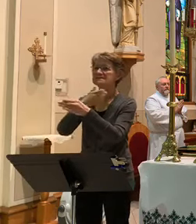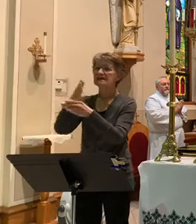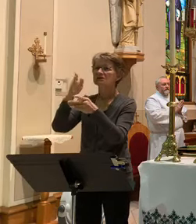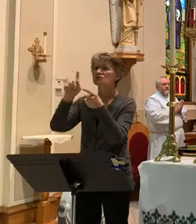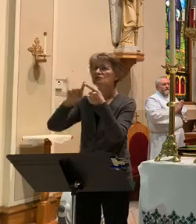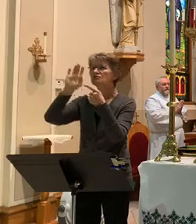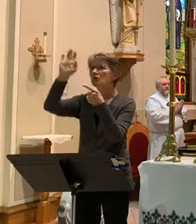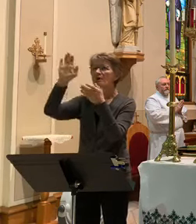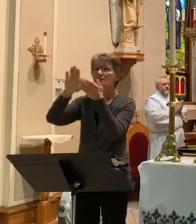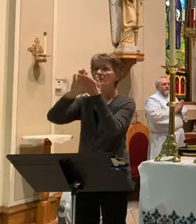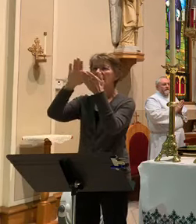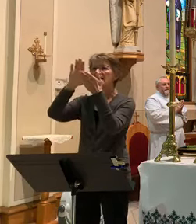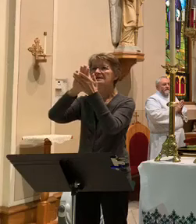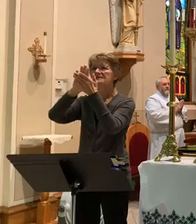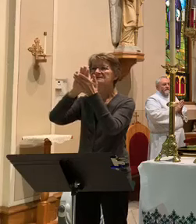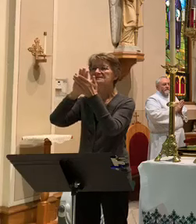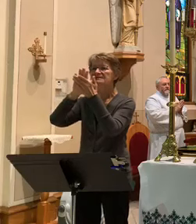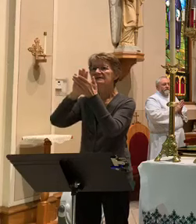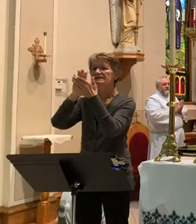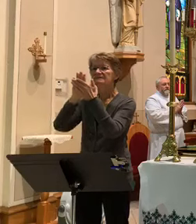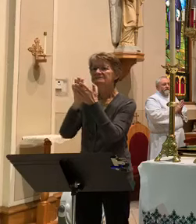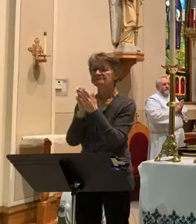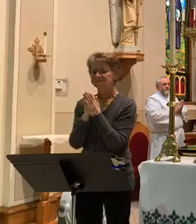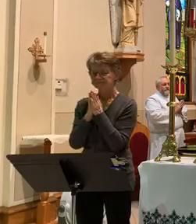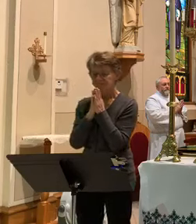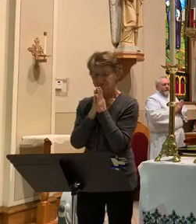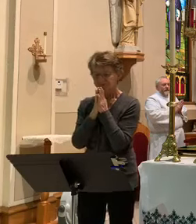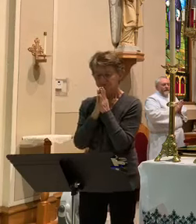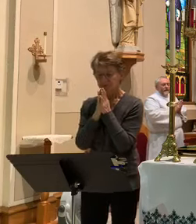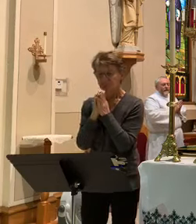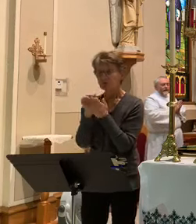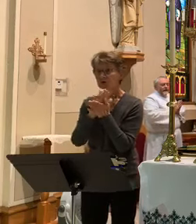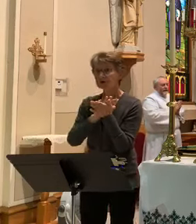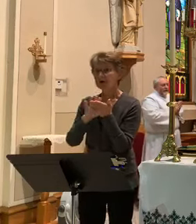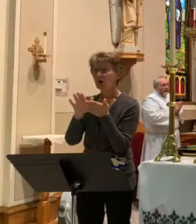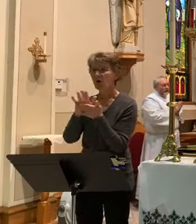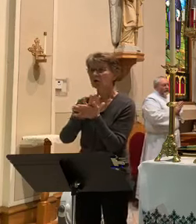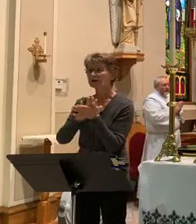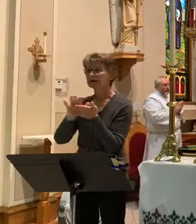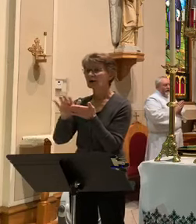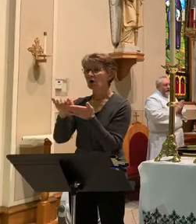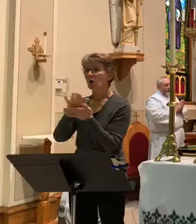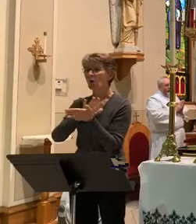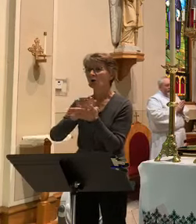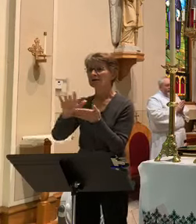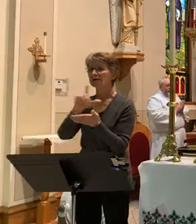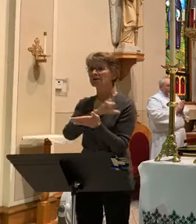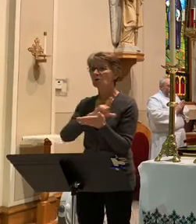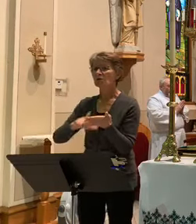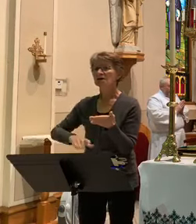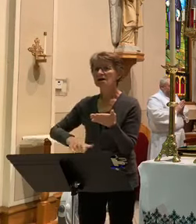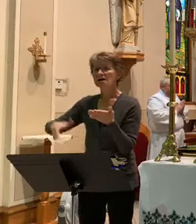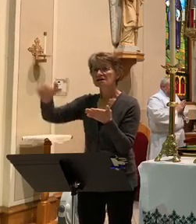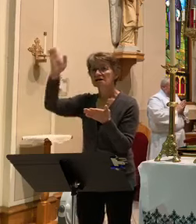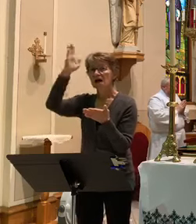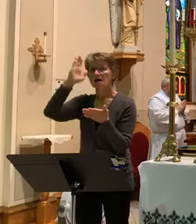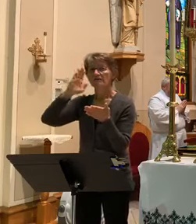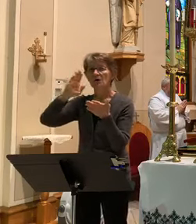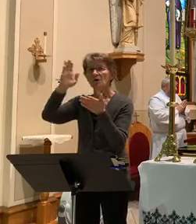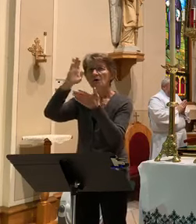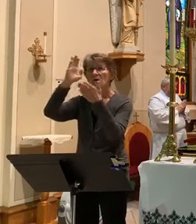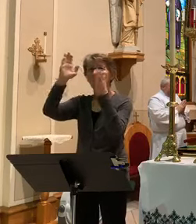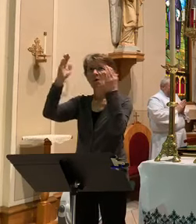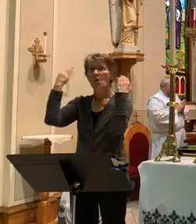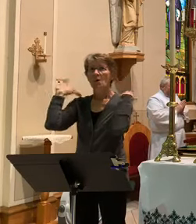praise, as without end we acclaim and pray. Holy, holy, holy Lord, God